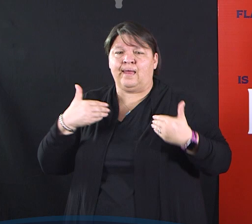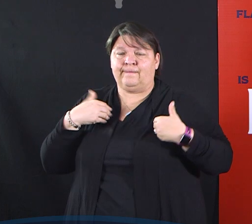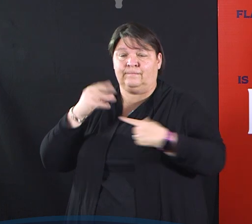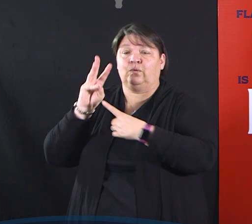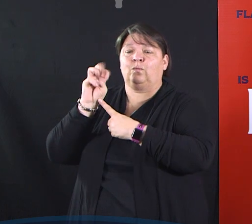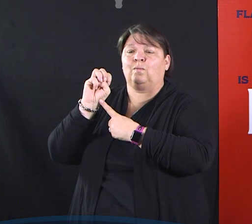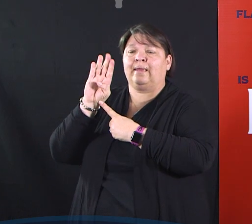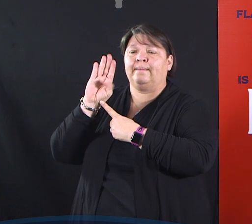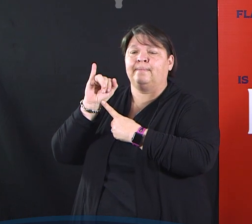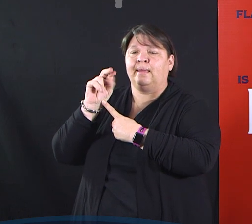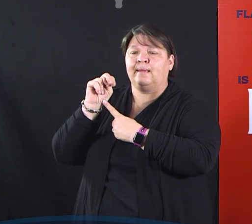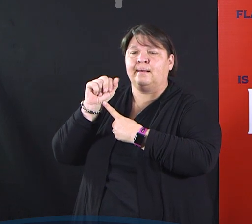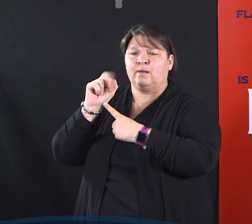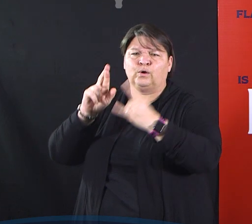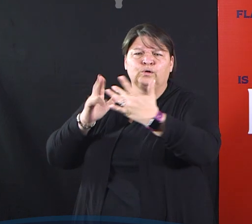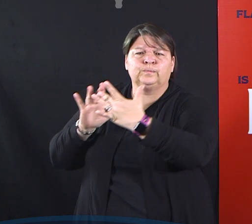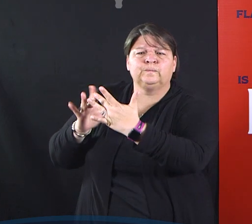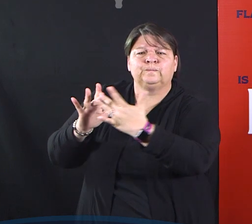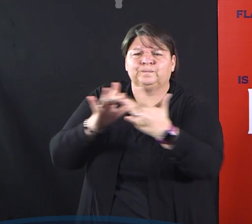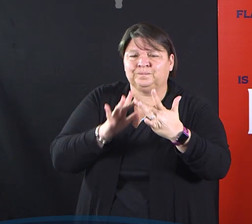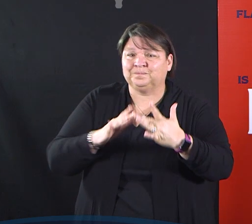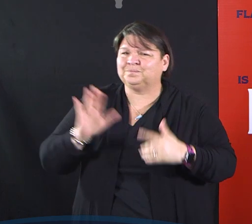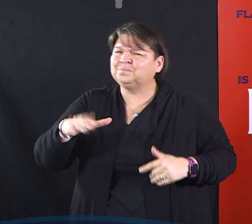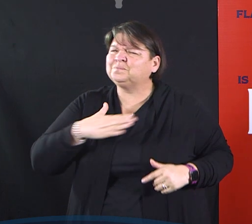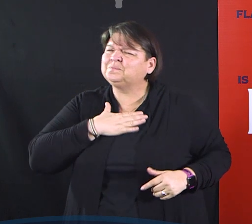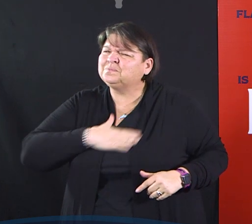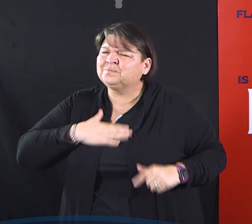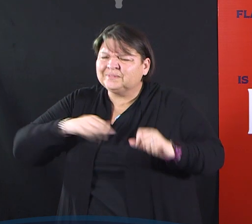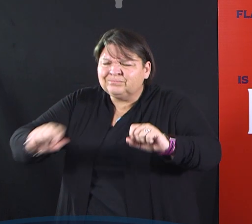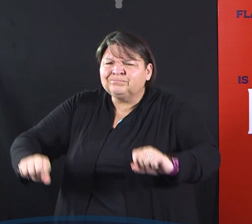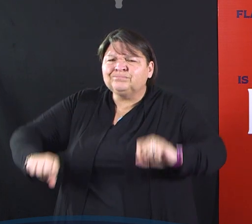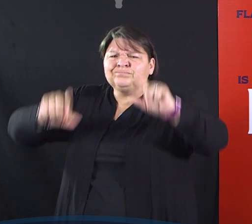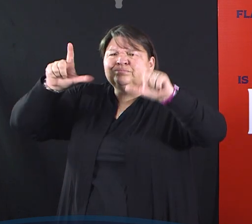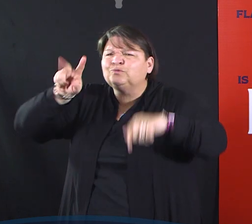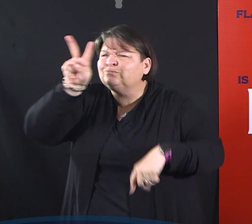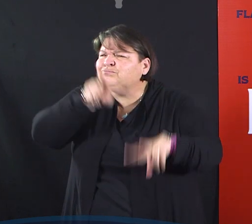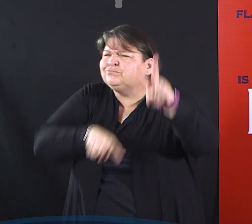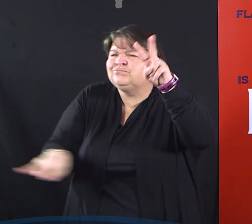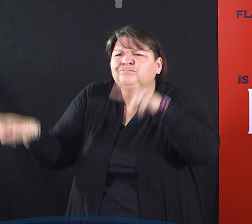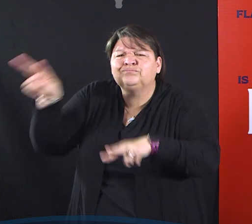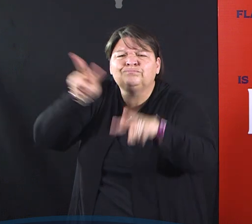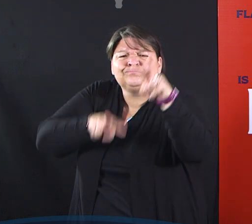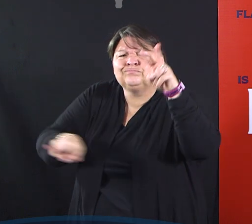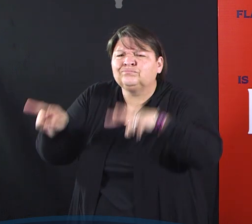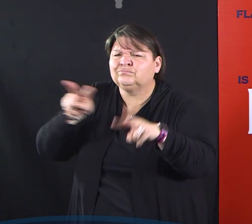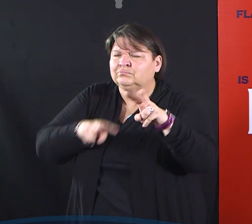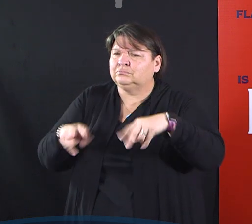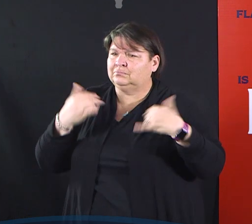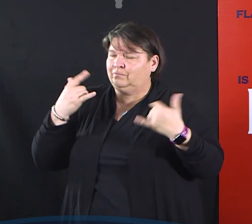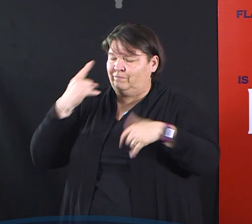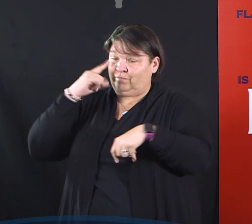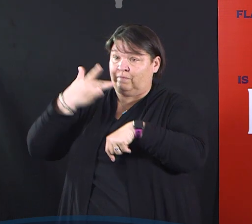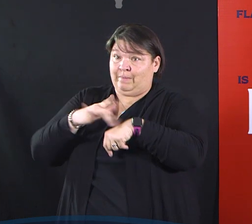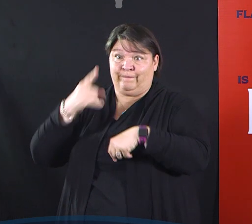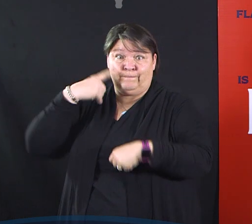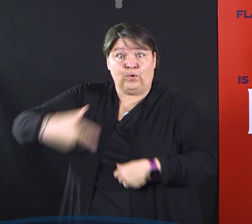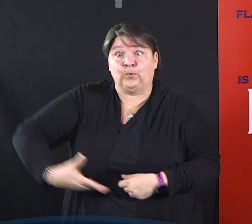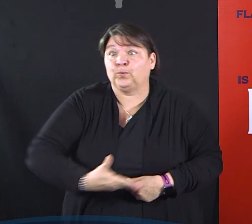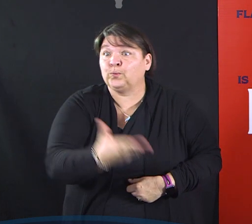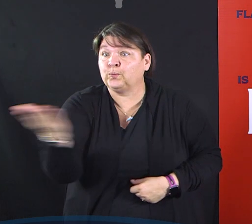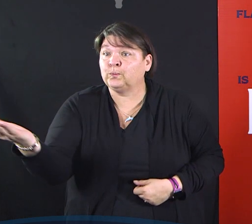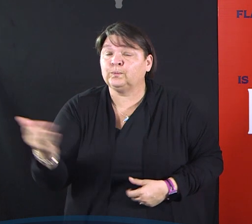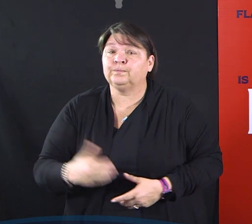I encourage you all to take advantage of these organizations as a resource to complete the process. Now, as you can imagine, given the level of interest